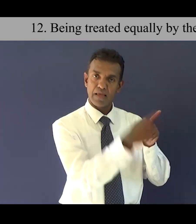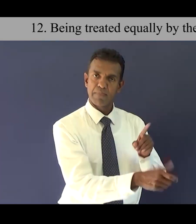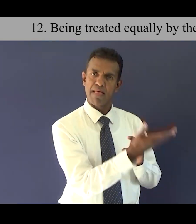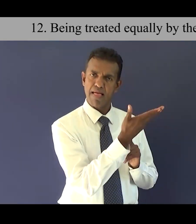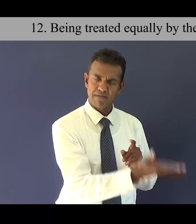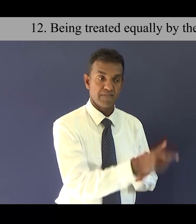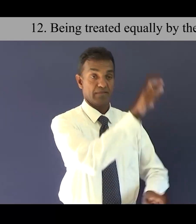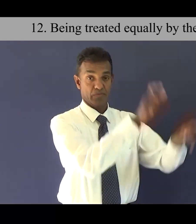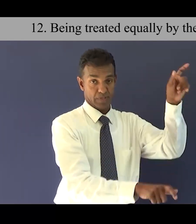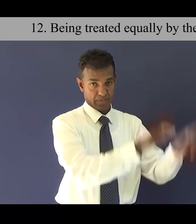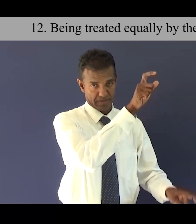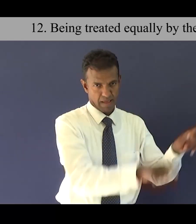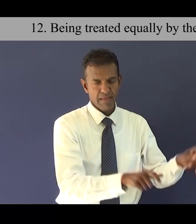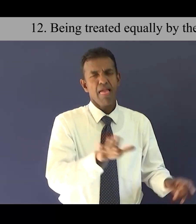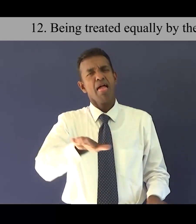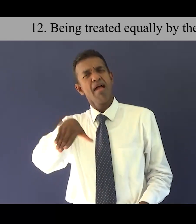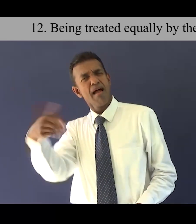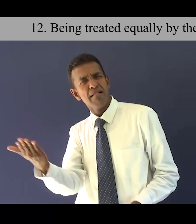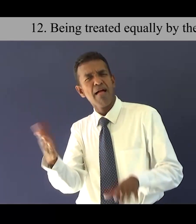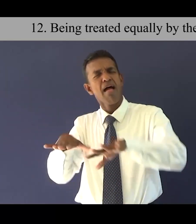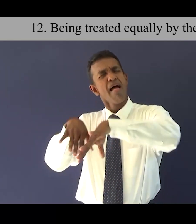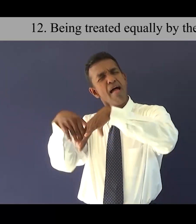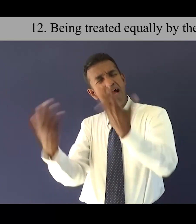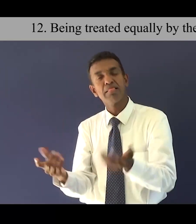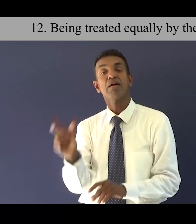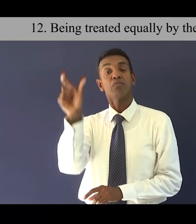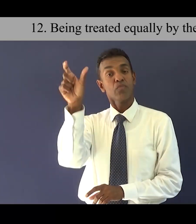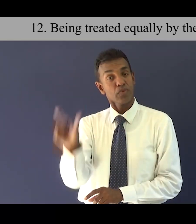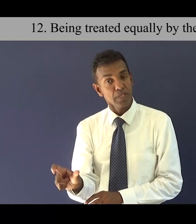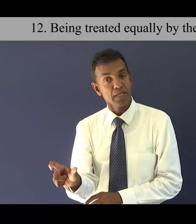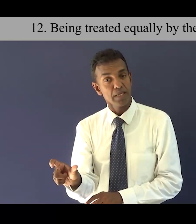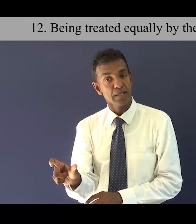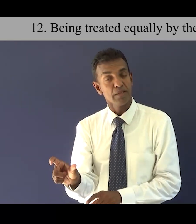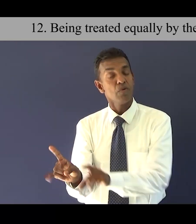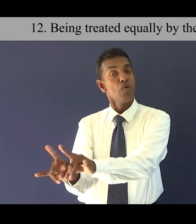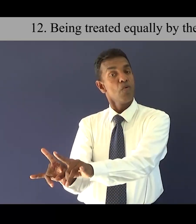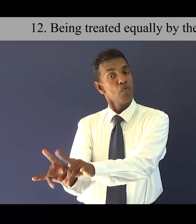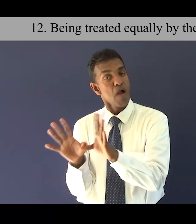Disabled people are to be respected by the law like everyone